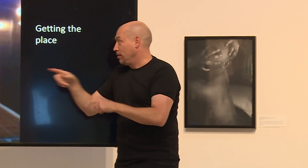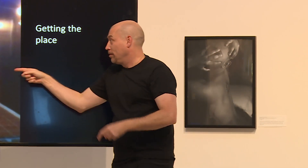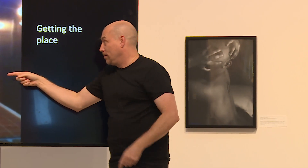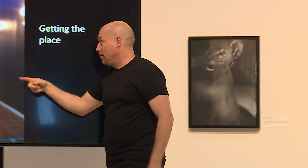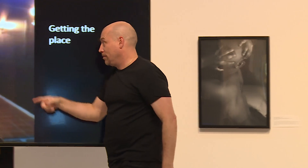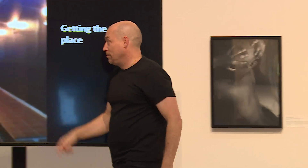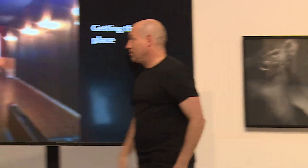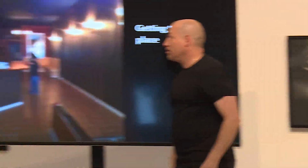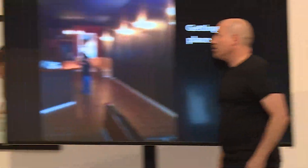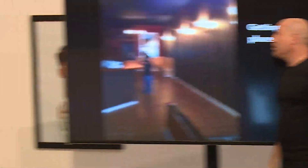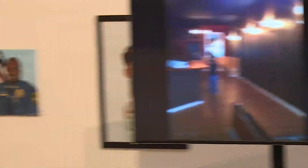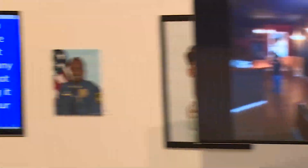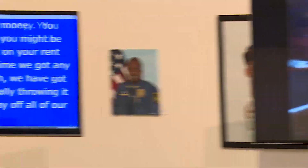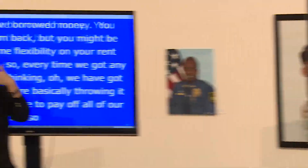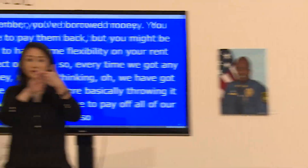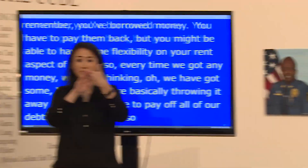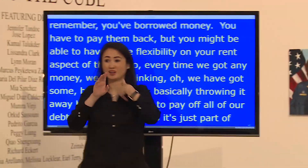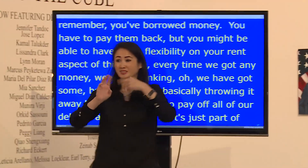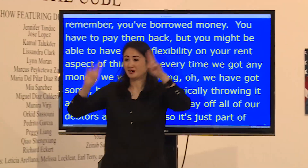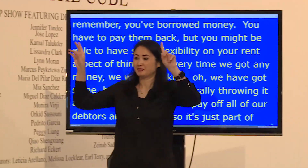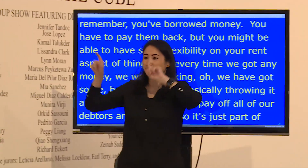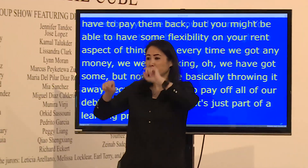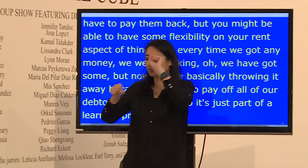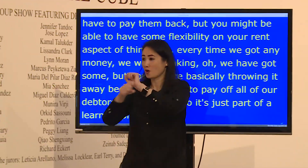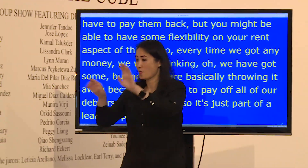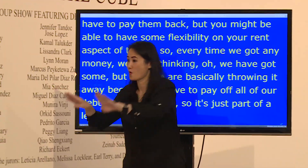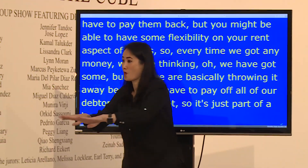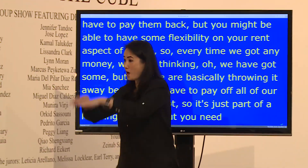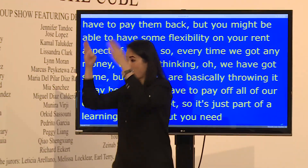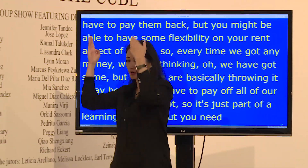to negotiate the rent for the first 6 months or so.